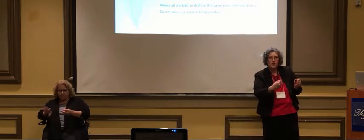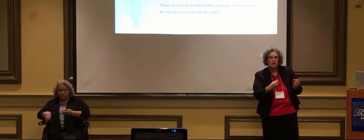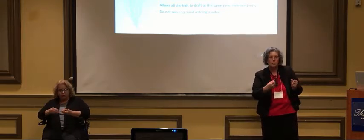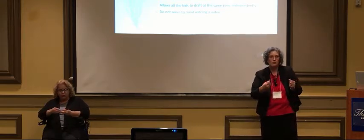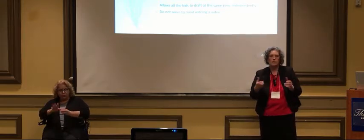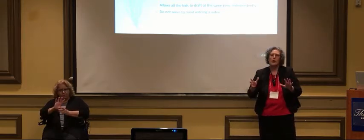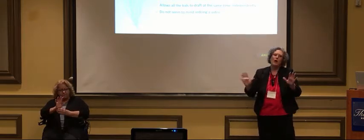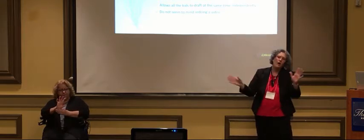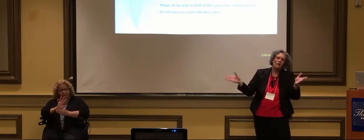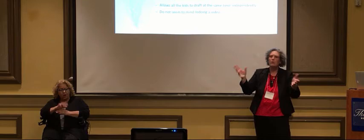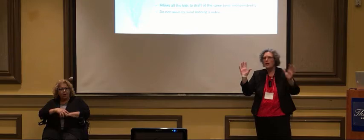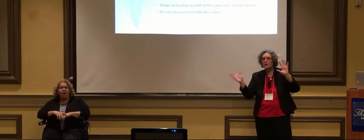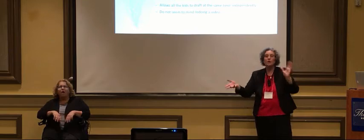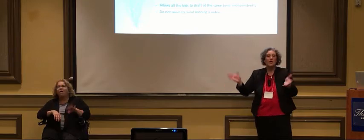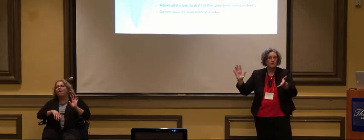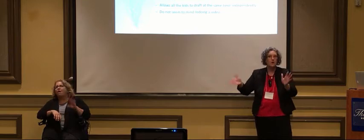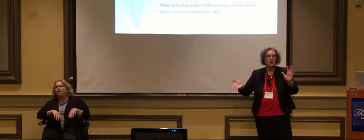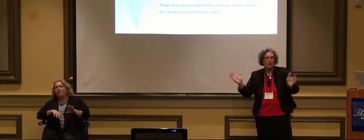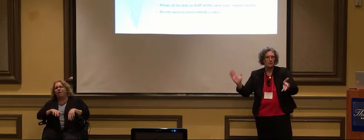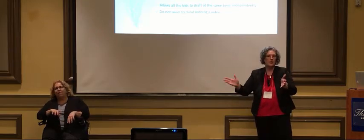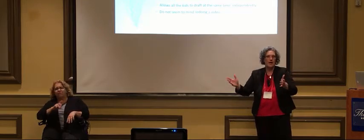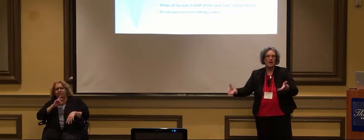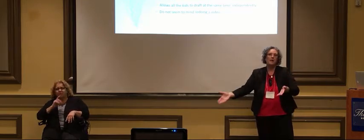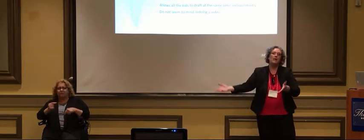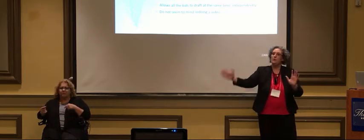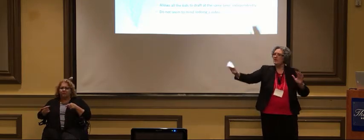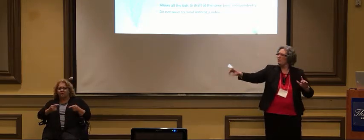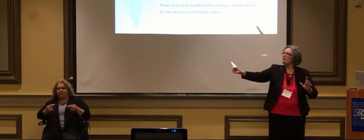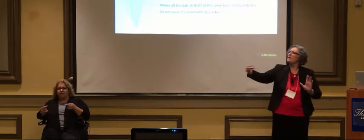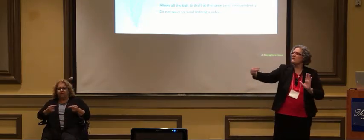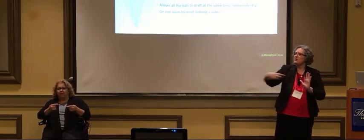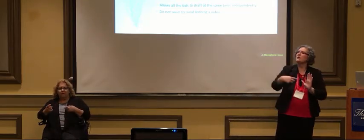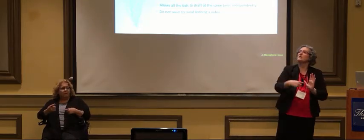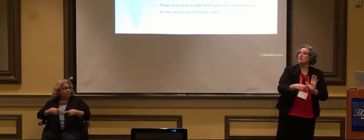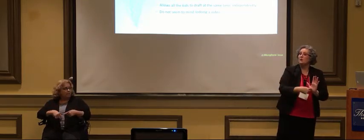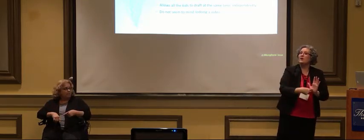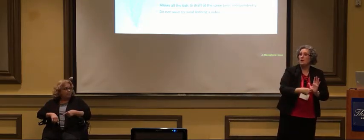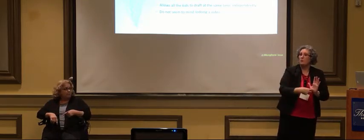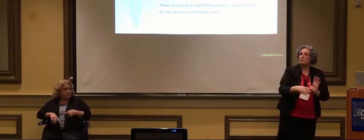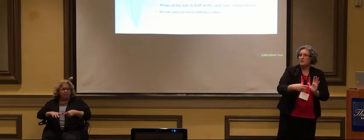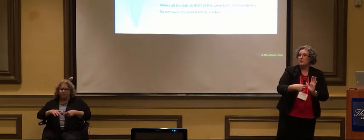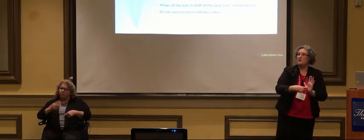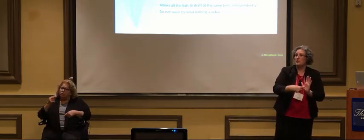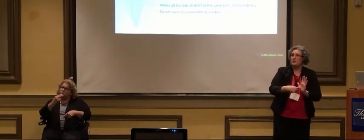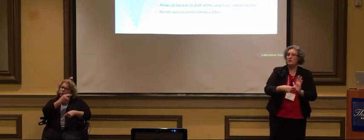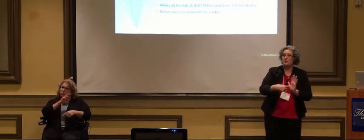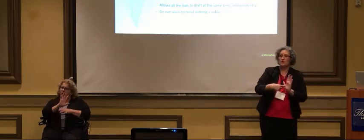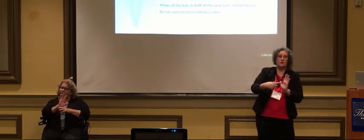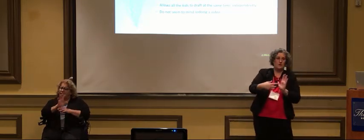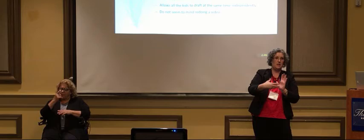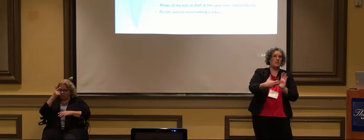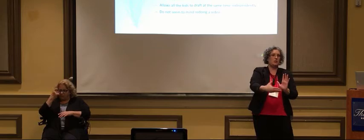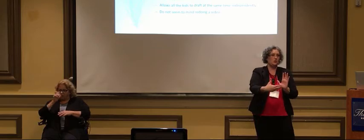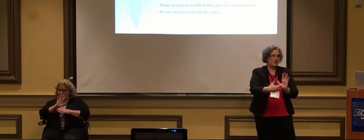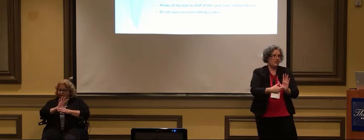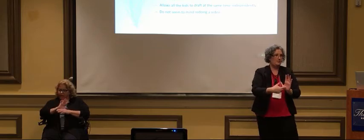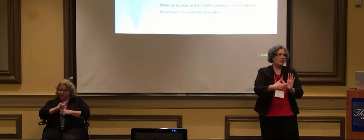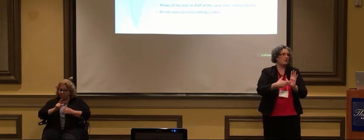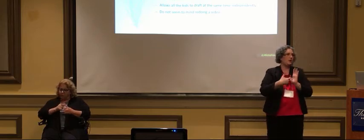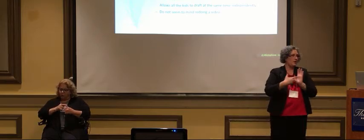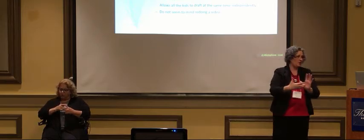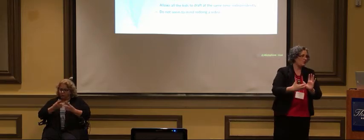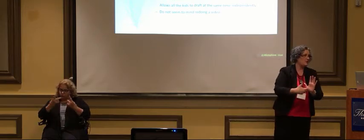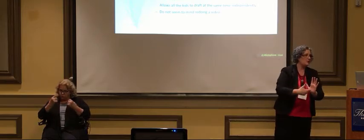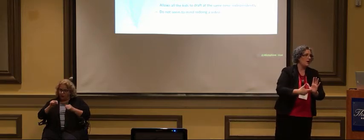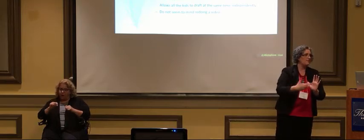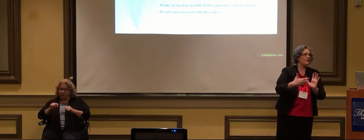it in your video. Well, you can hem and haw all day. You say, well, let's look at the video. Because our video is our first initial attempt.